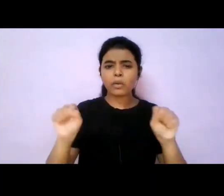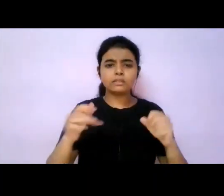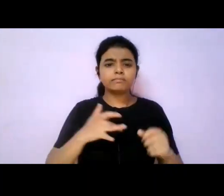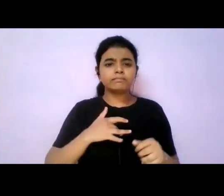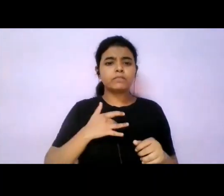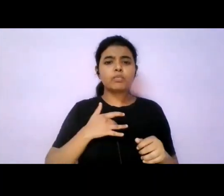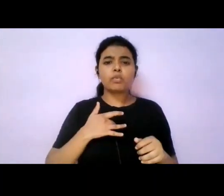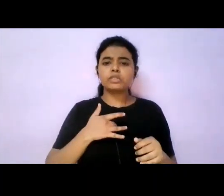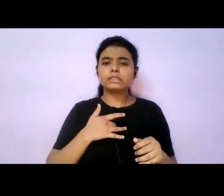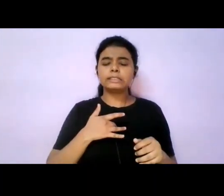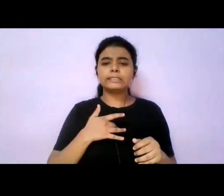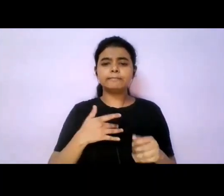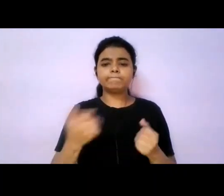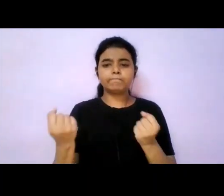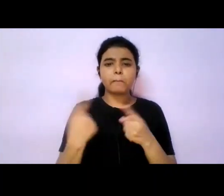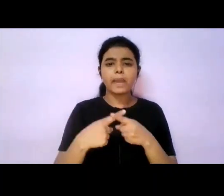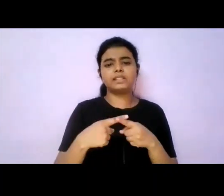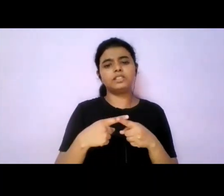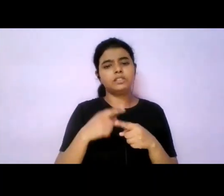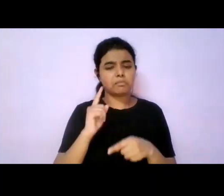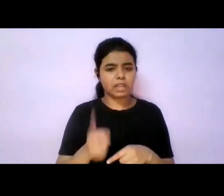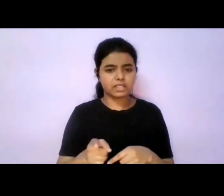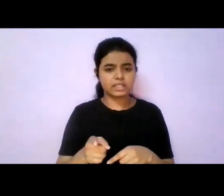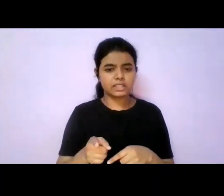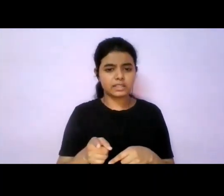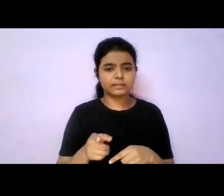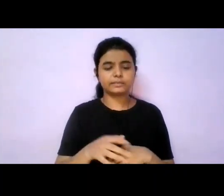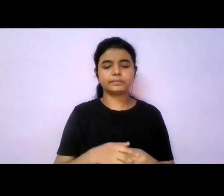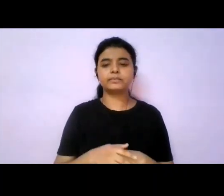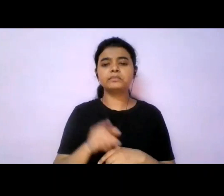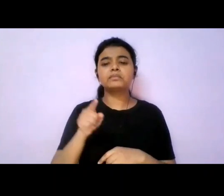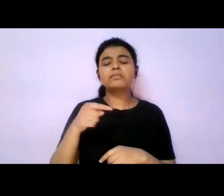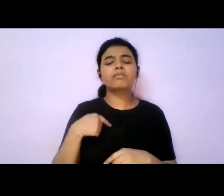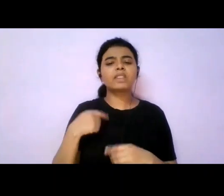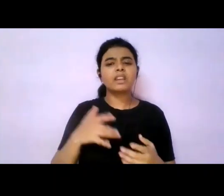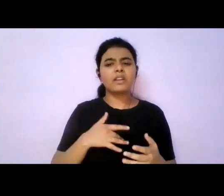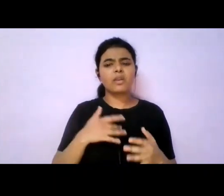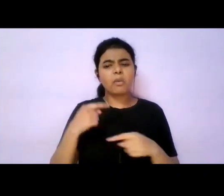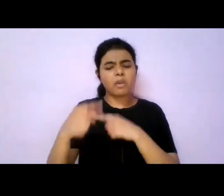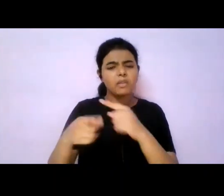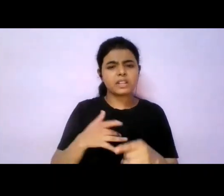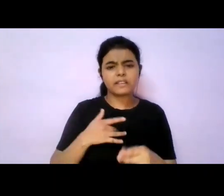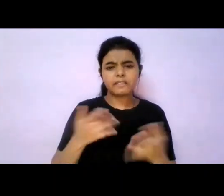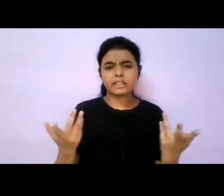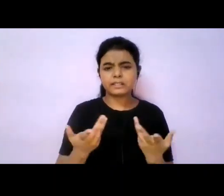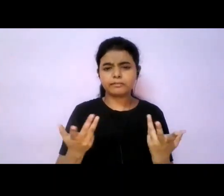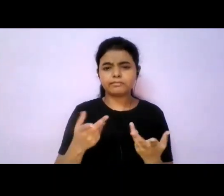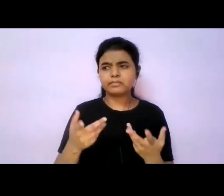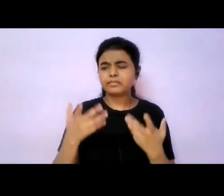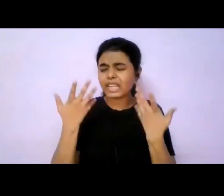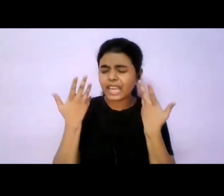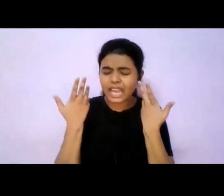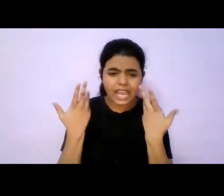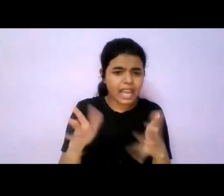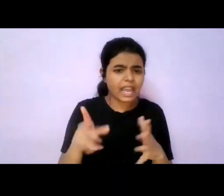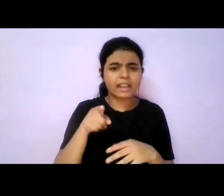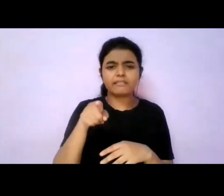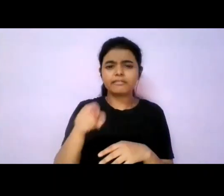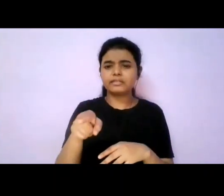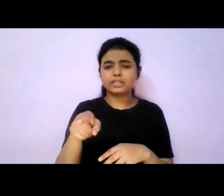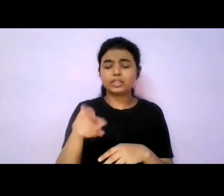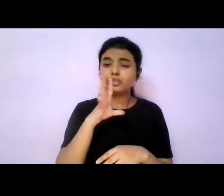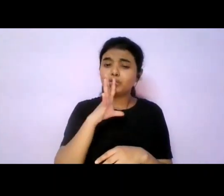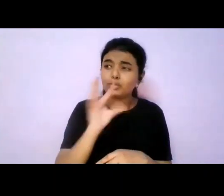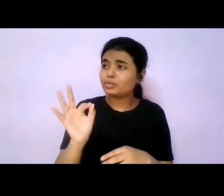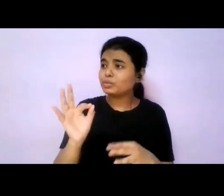fulfillment. This always feels fruitless. We will never achieve that true